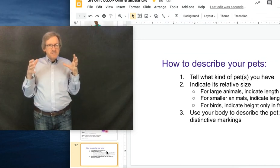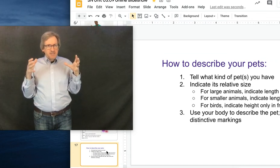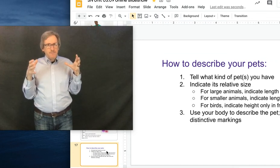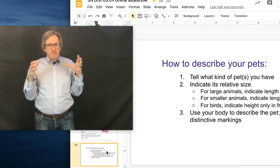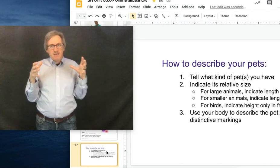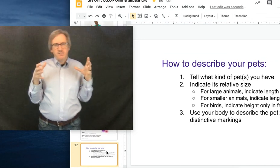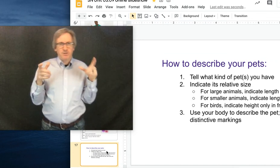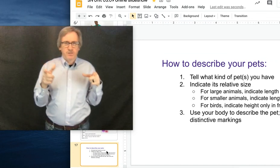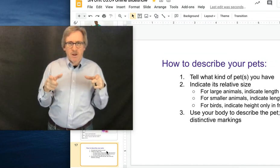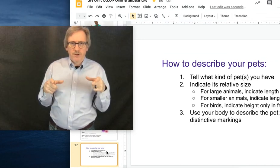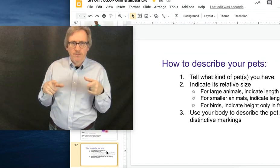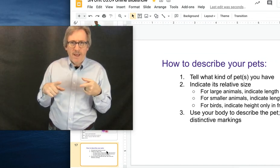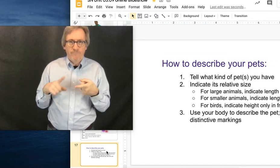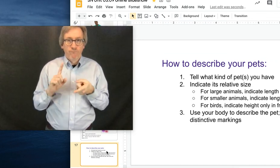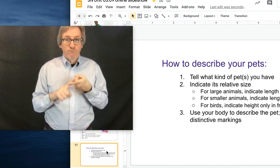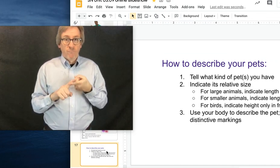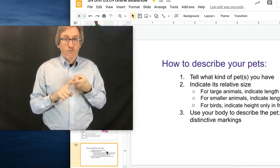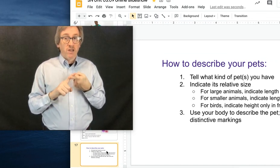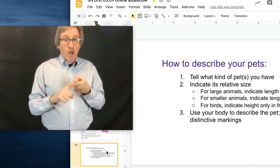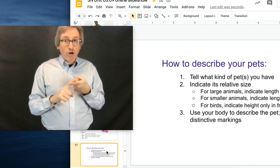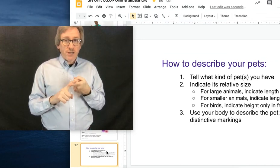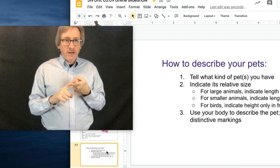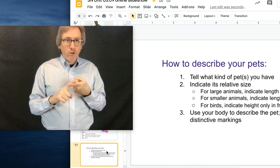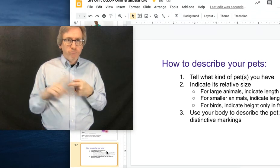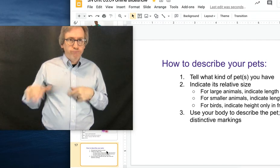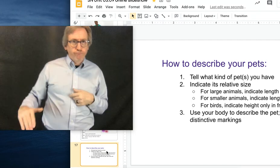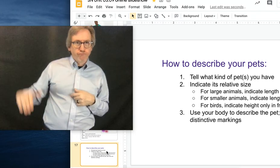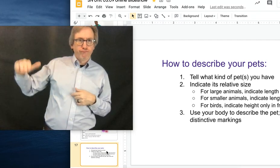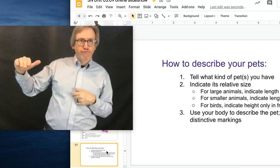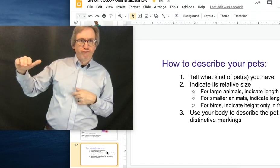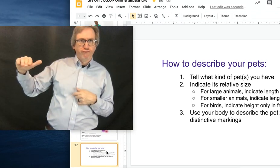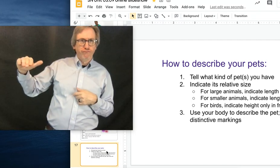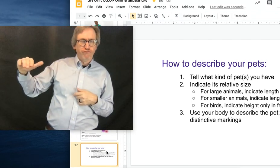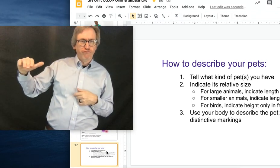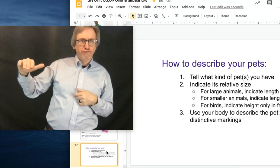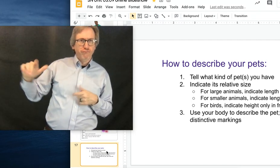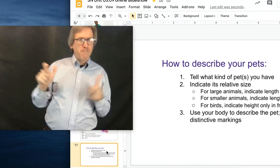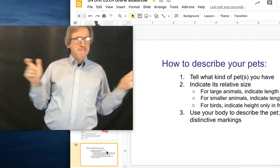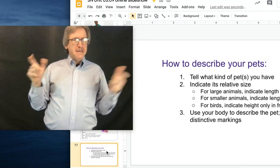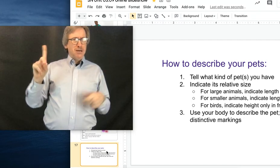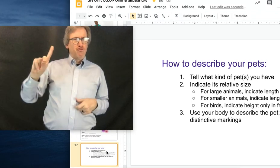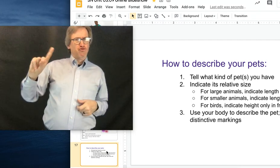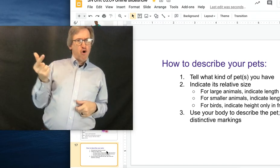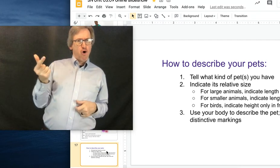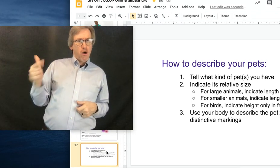different things to keep in mind as you're describing your pet. For a large animal,